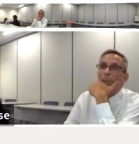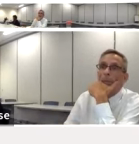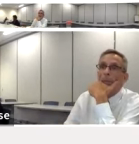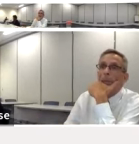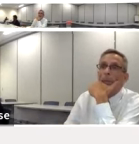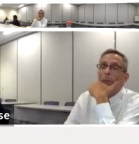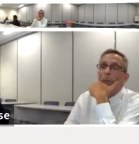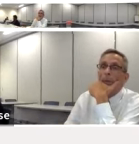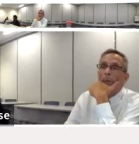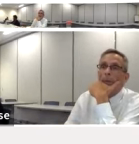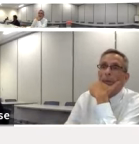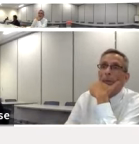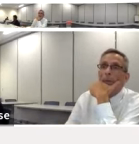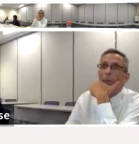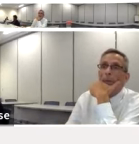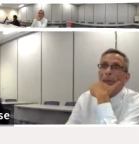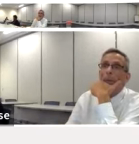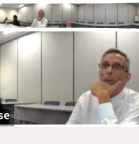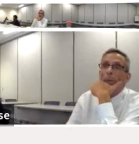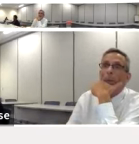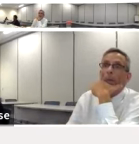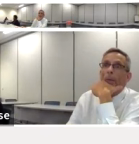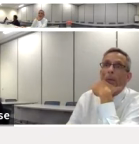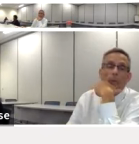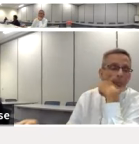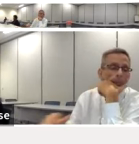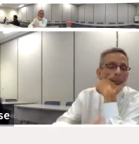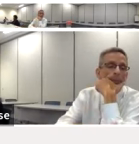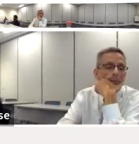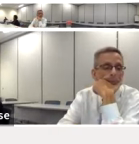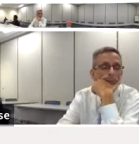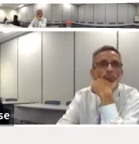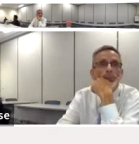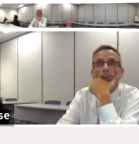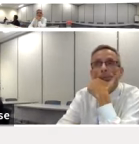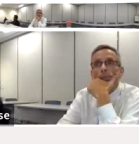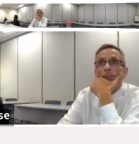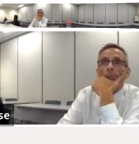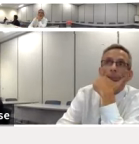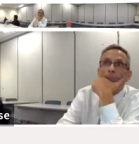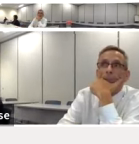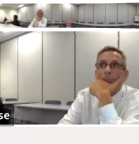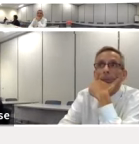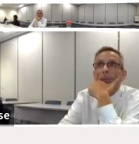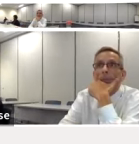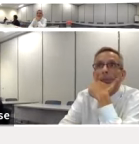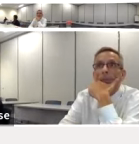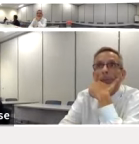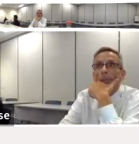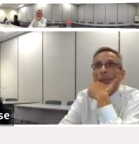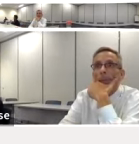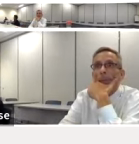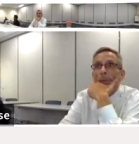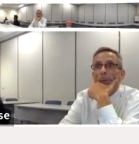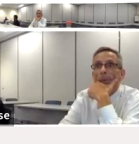coordinator. The VRS provides clients job development and job placement updates.